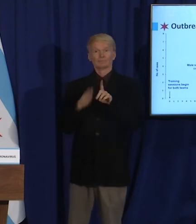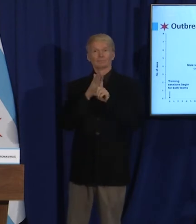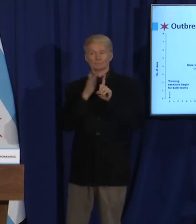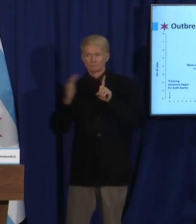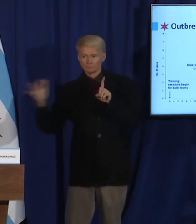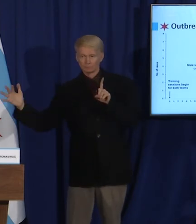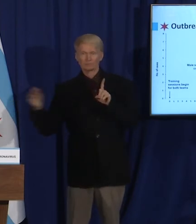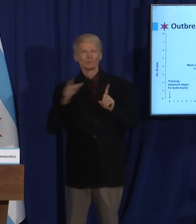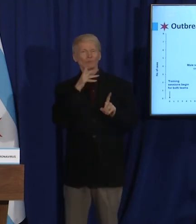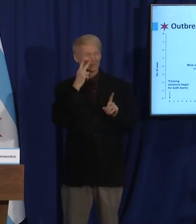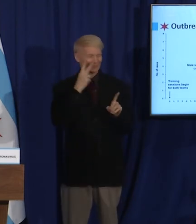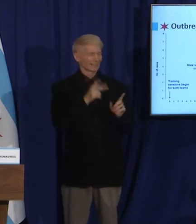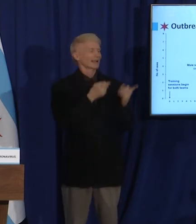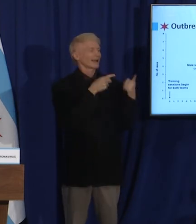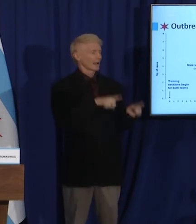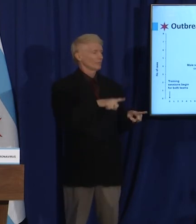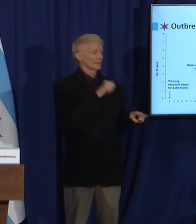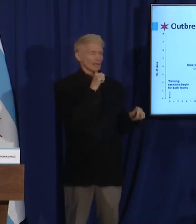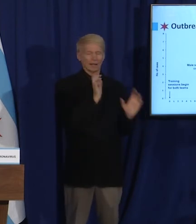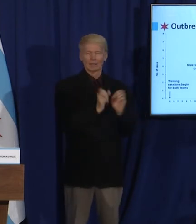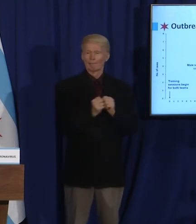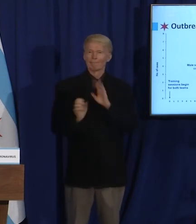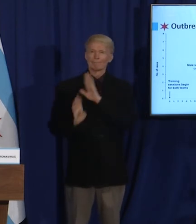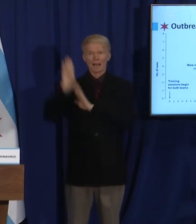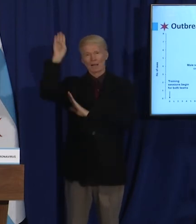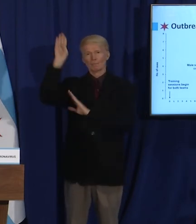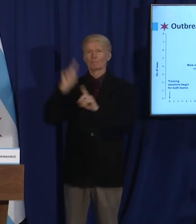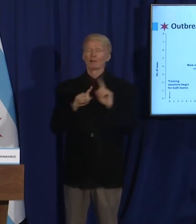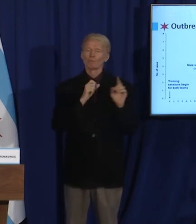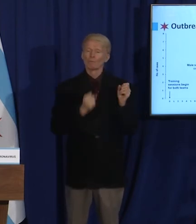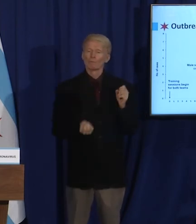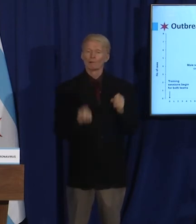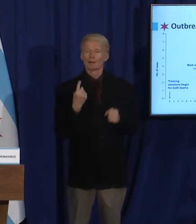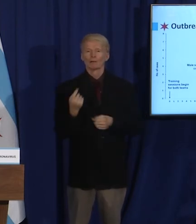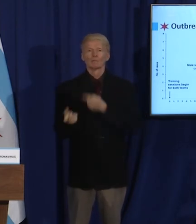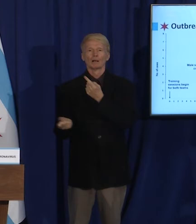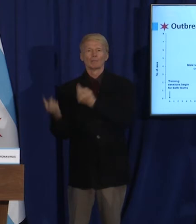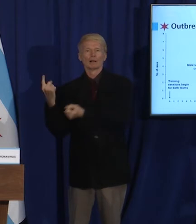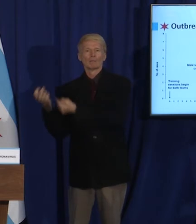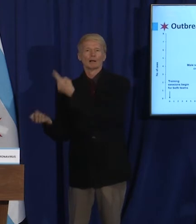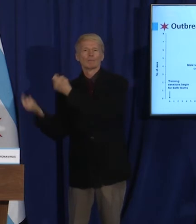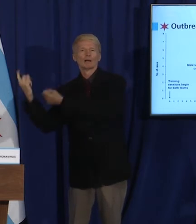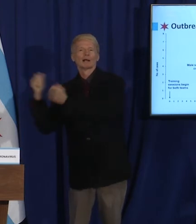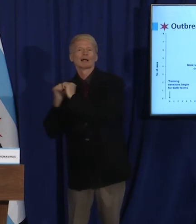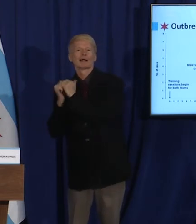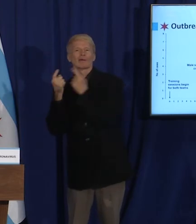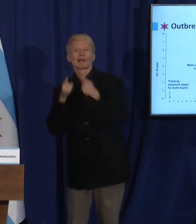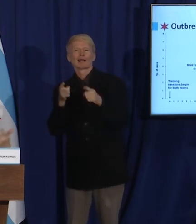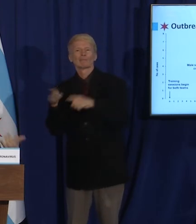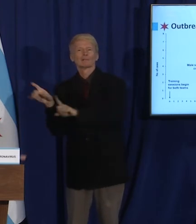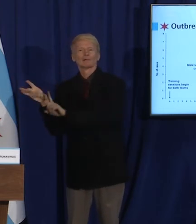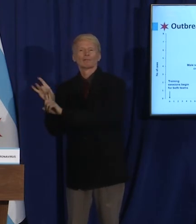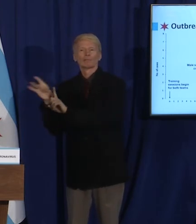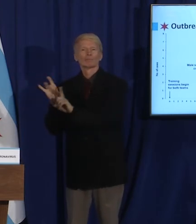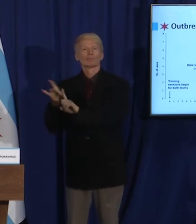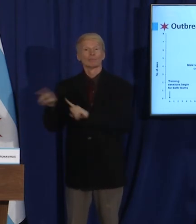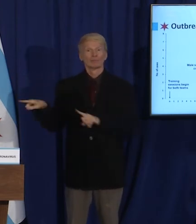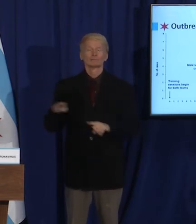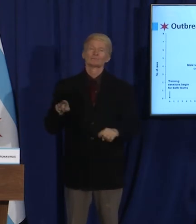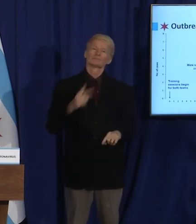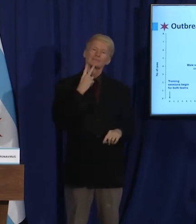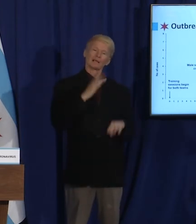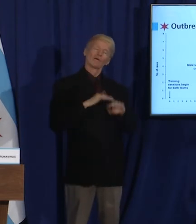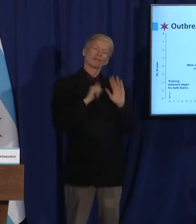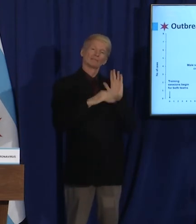you'll see them come not all at once, but over a number of days. And the players were in quarantine. You can see all the way on the right is when they were